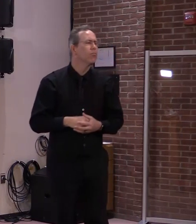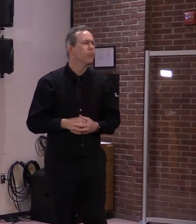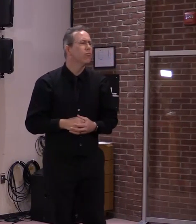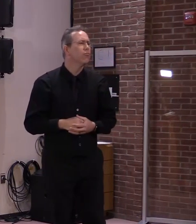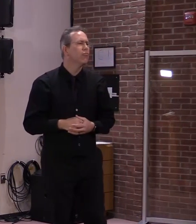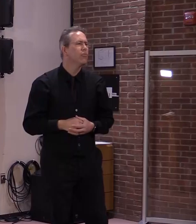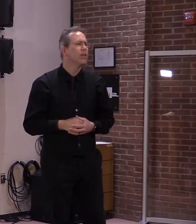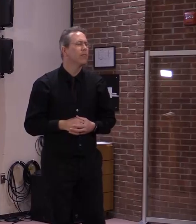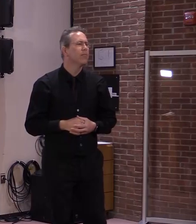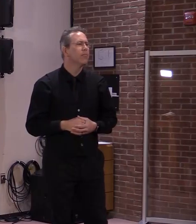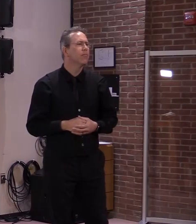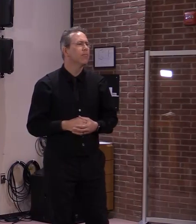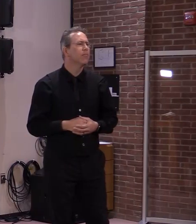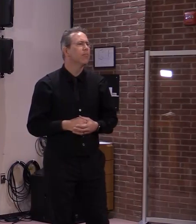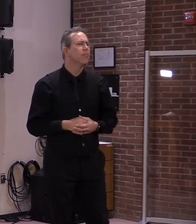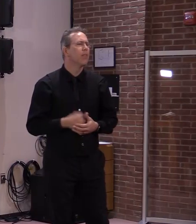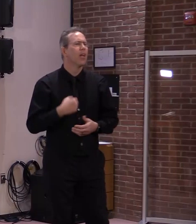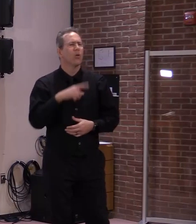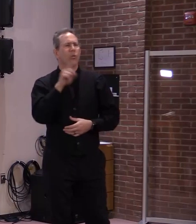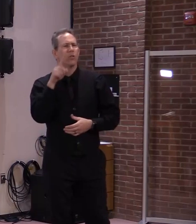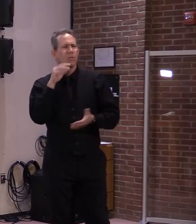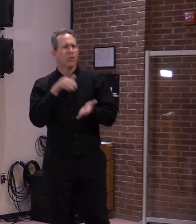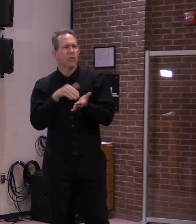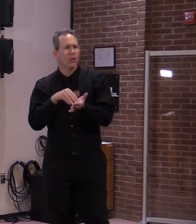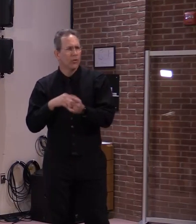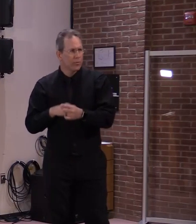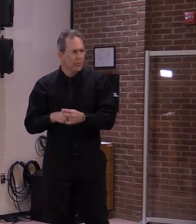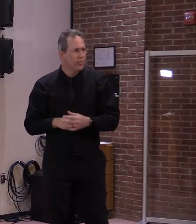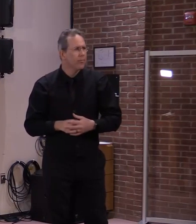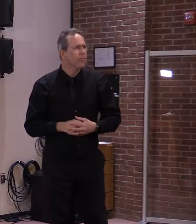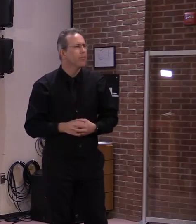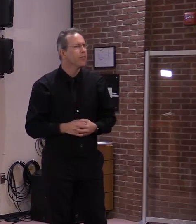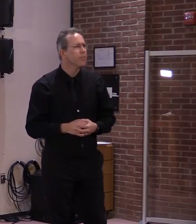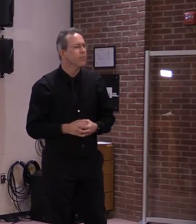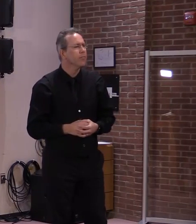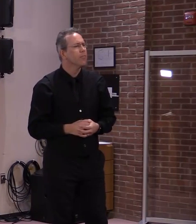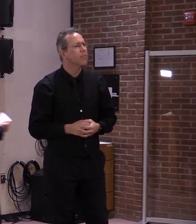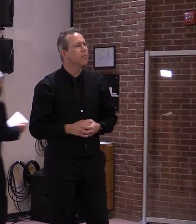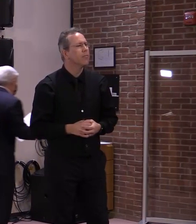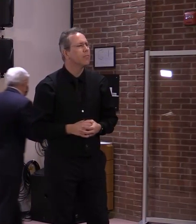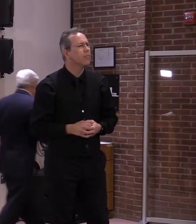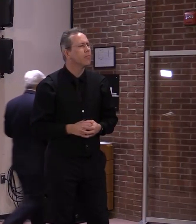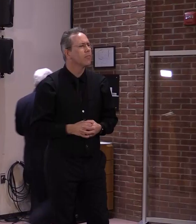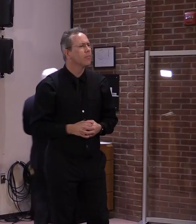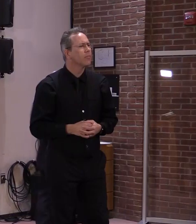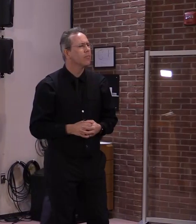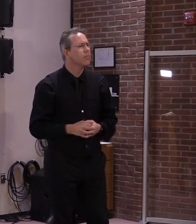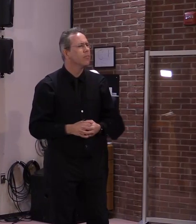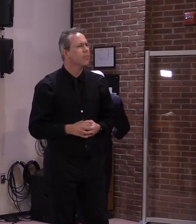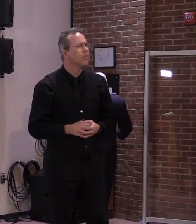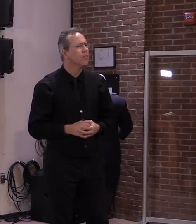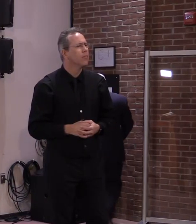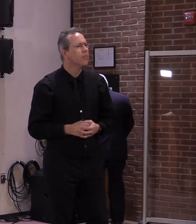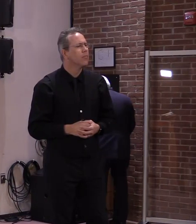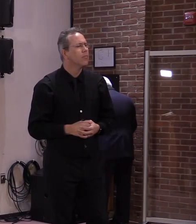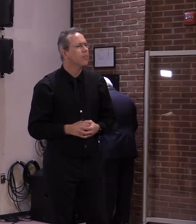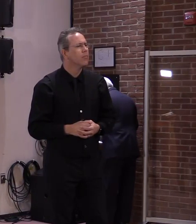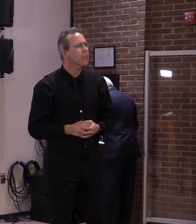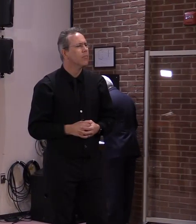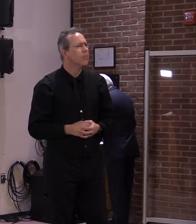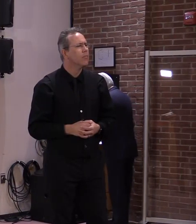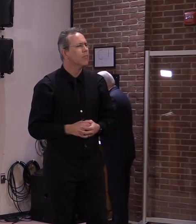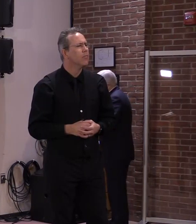Friday, Secretary French said that surveillance testing for educators would be phased out. Does this mean that people who've been getting prophylactically tested